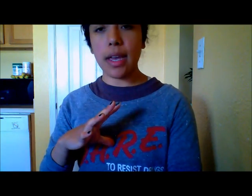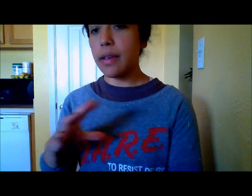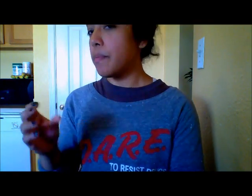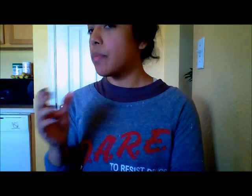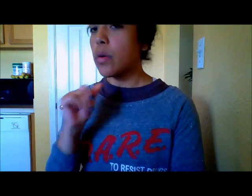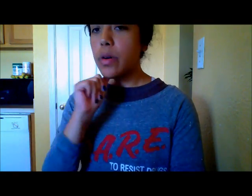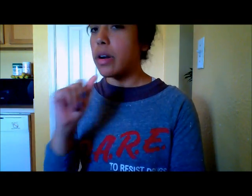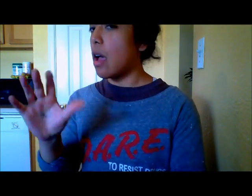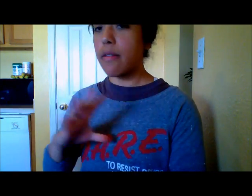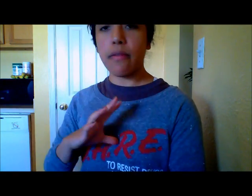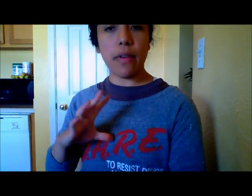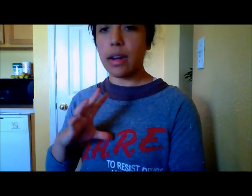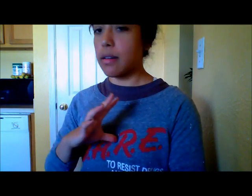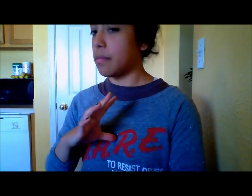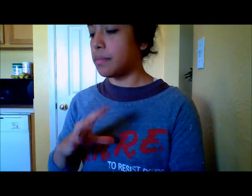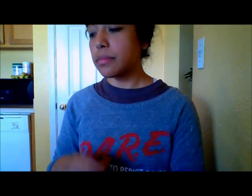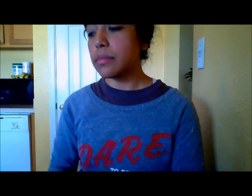okay, or not fine.